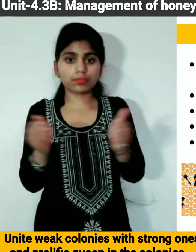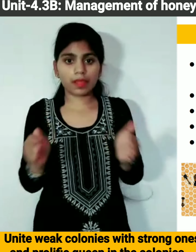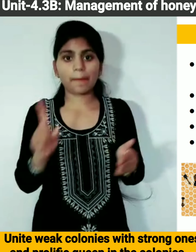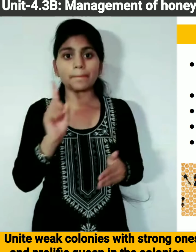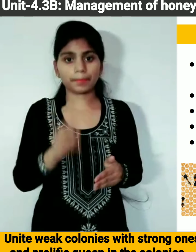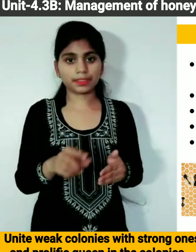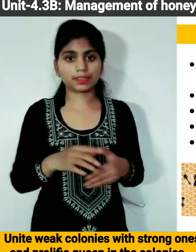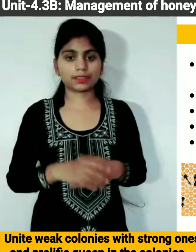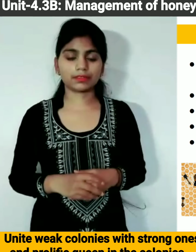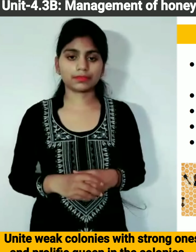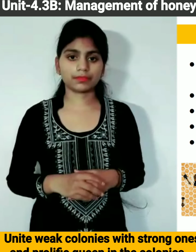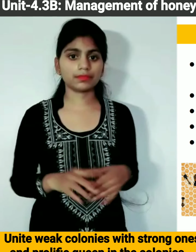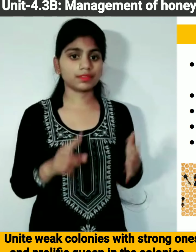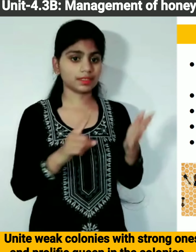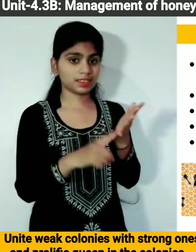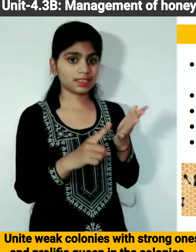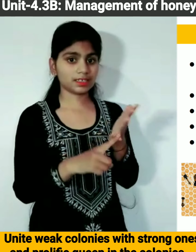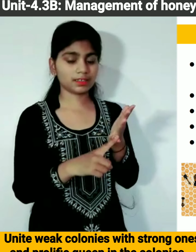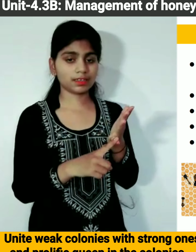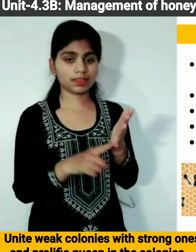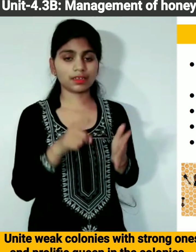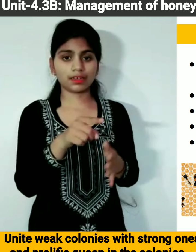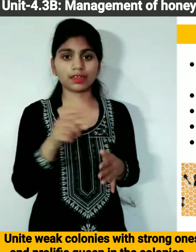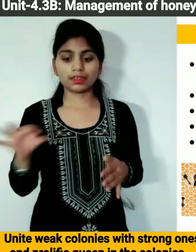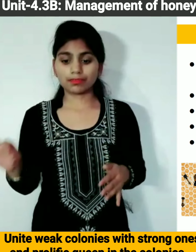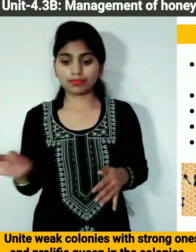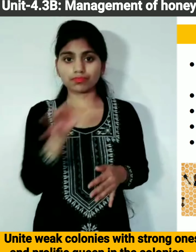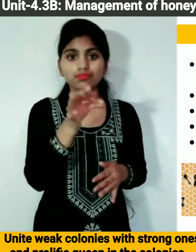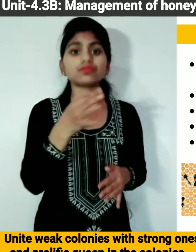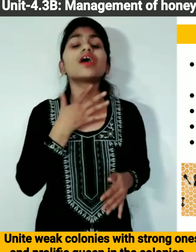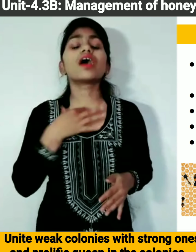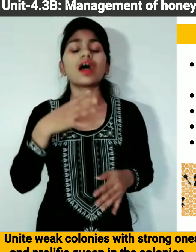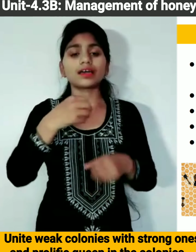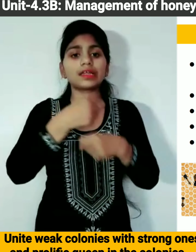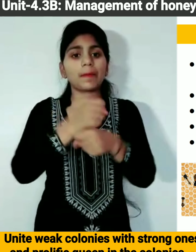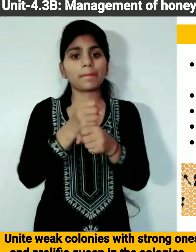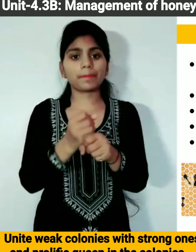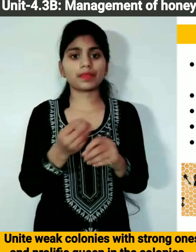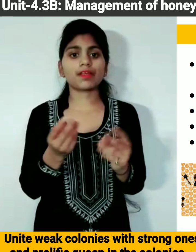Number 4. Extract honey more frequently.